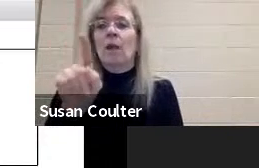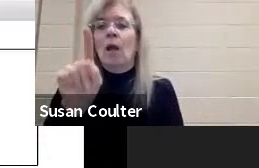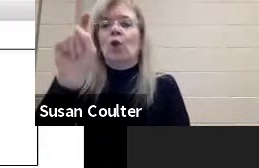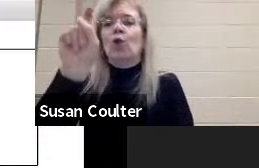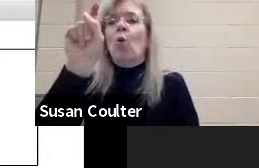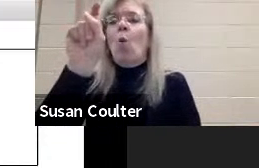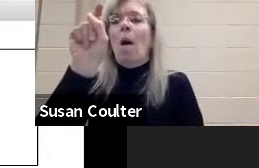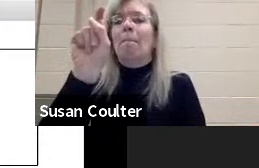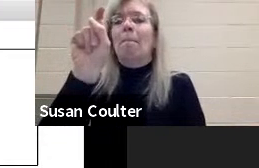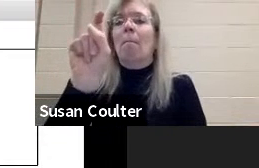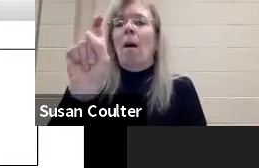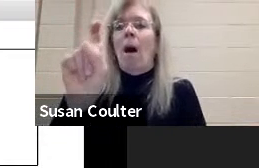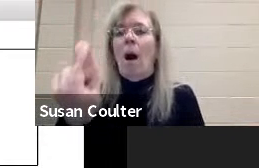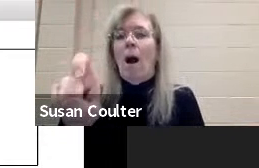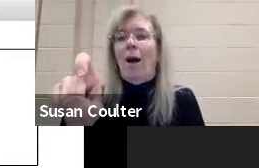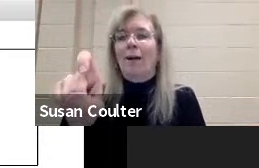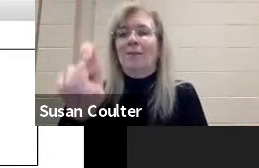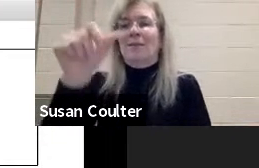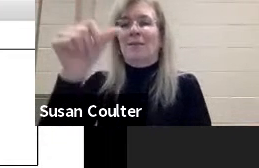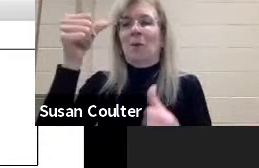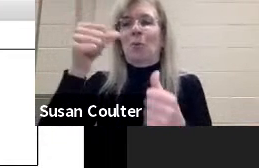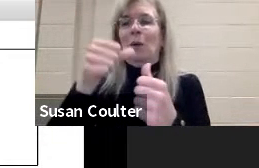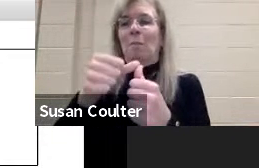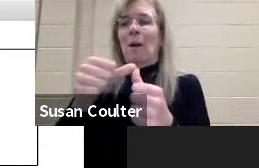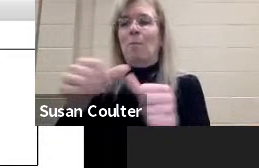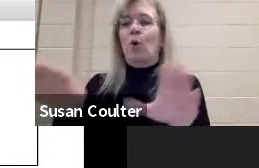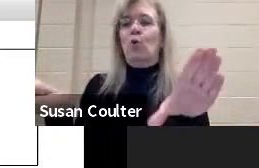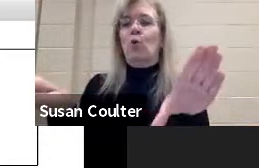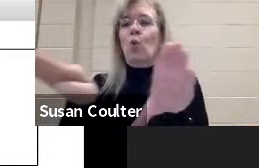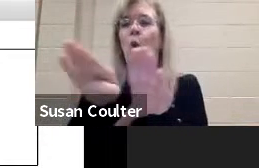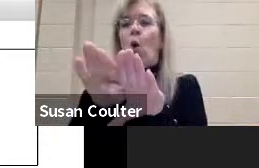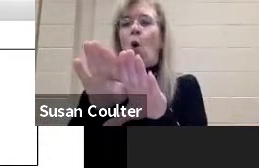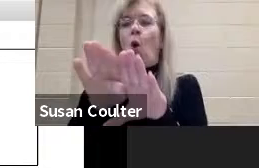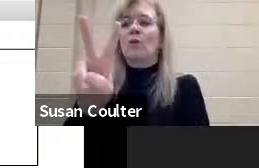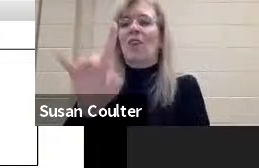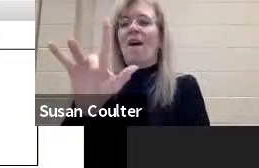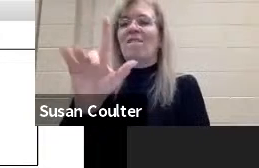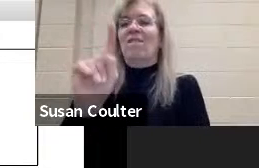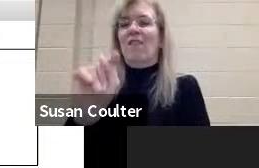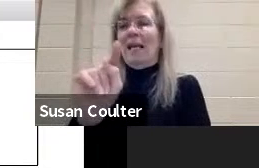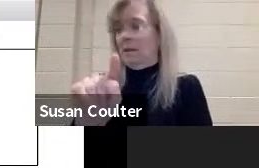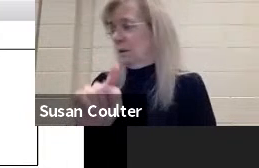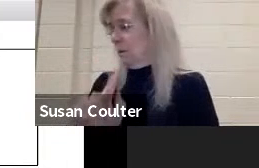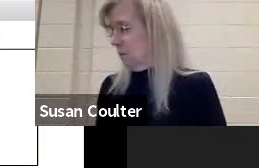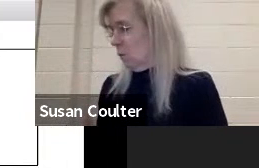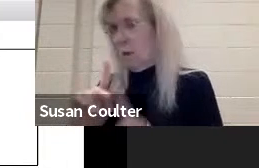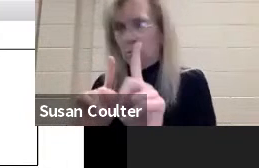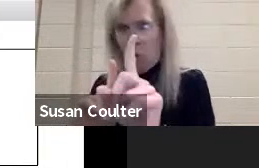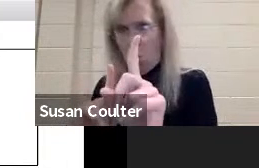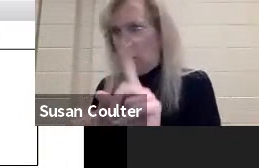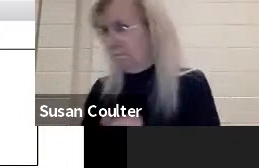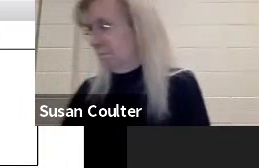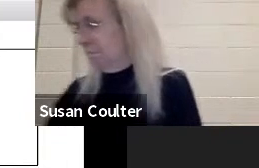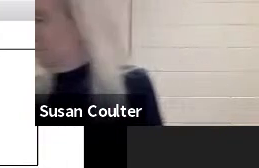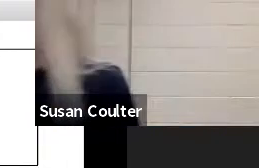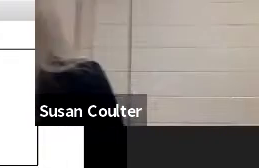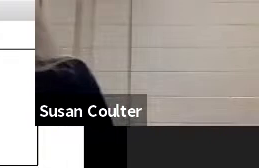Okay. You must remember to close the vent.